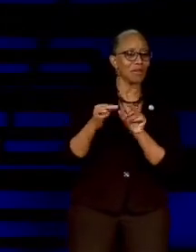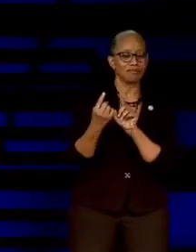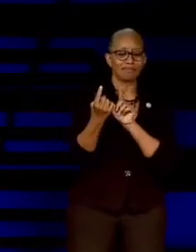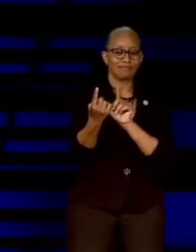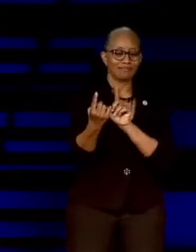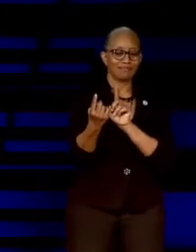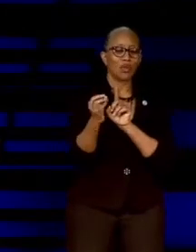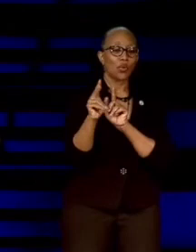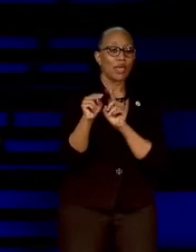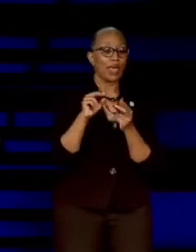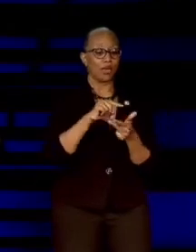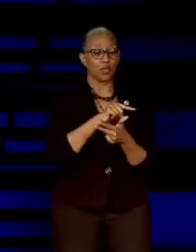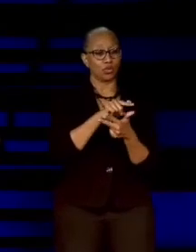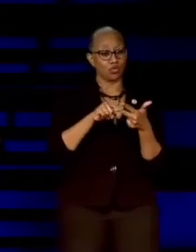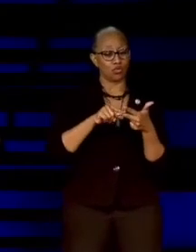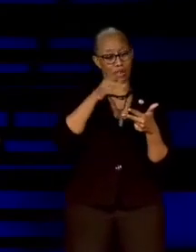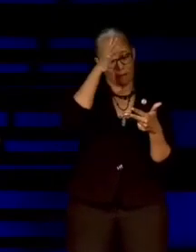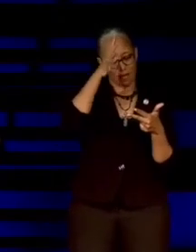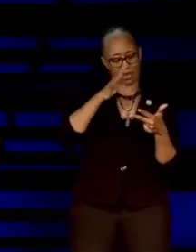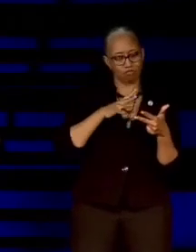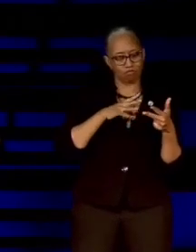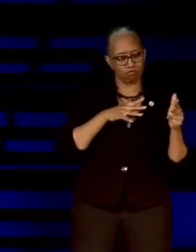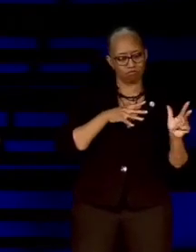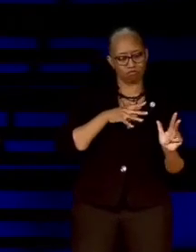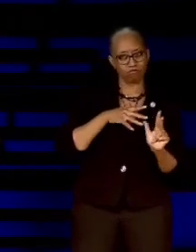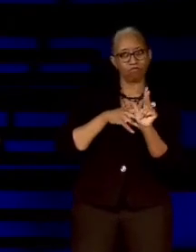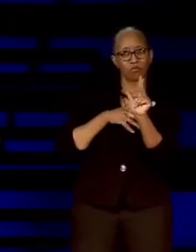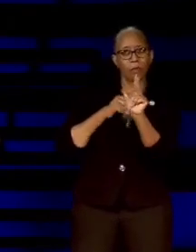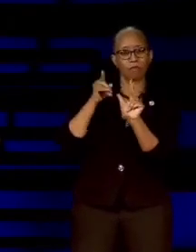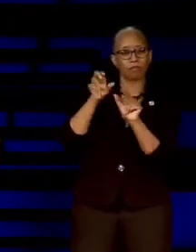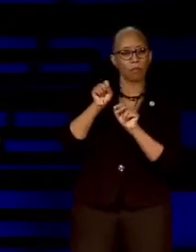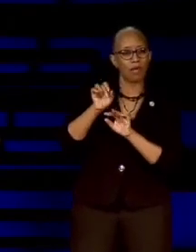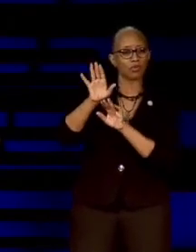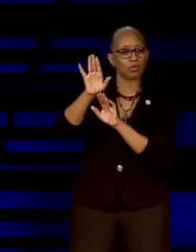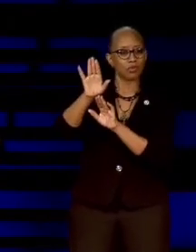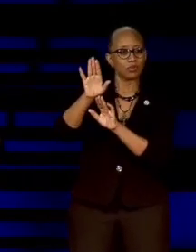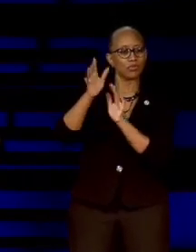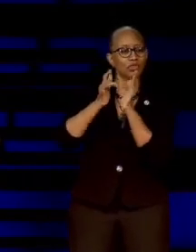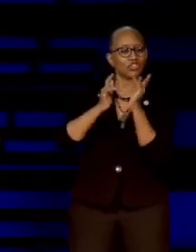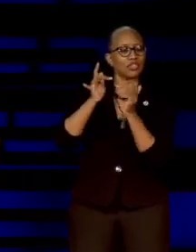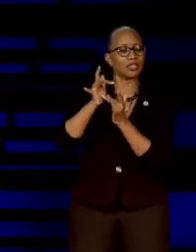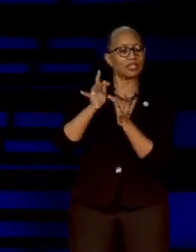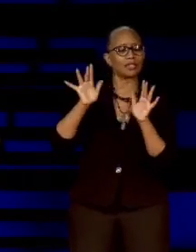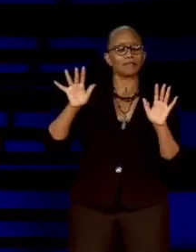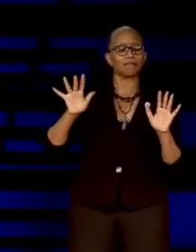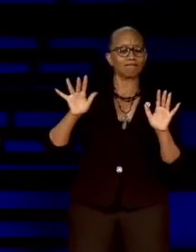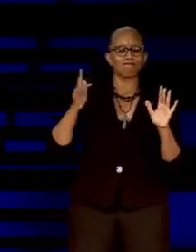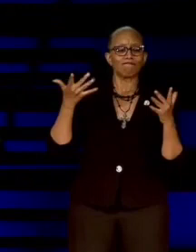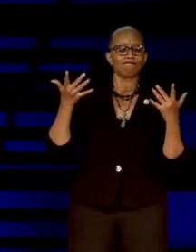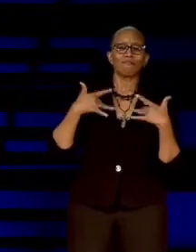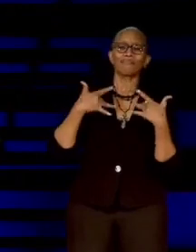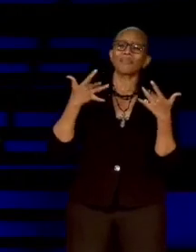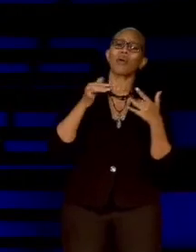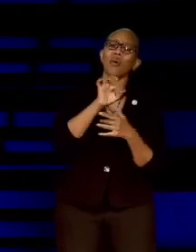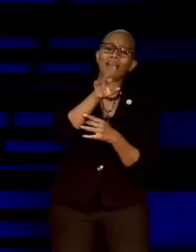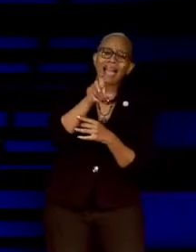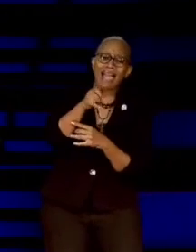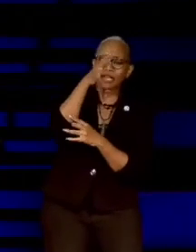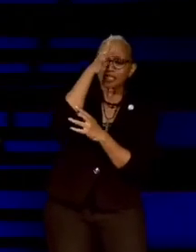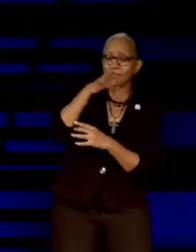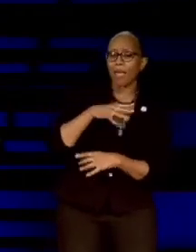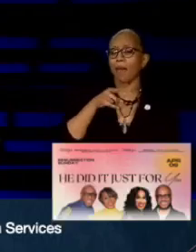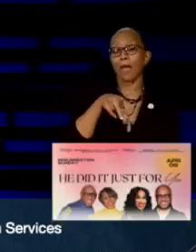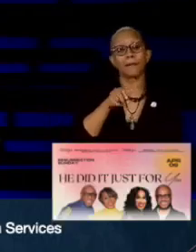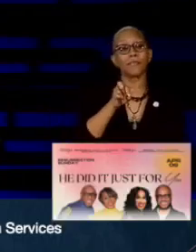Peter, James, and John up on this high mountain with Jesus. What is it, Pete, that causes